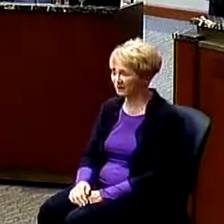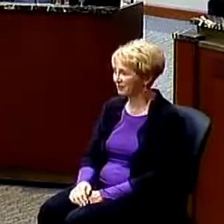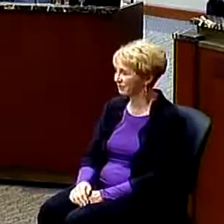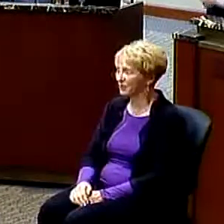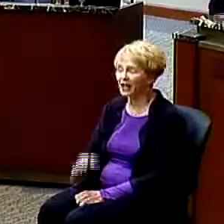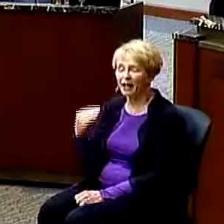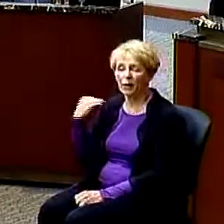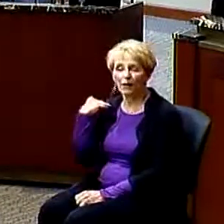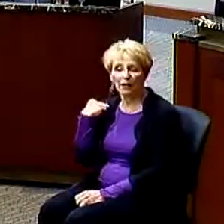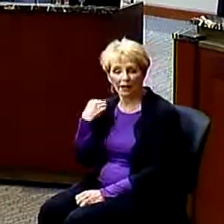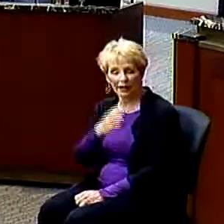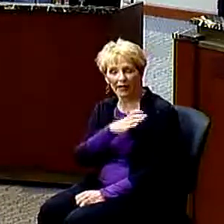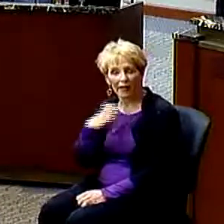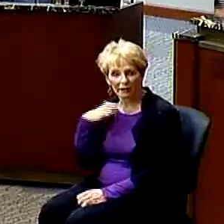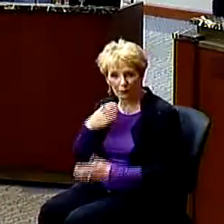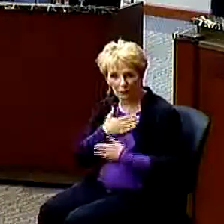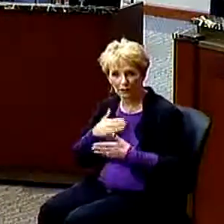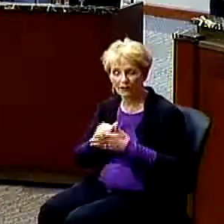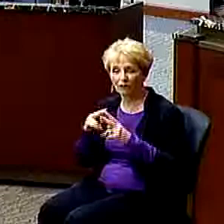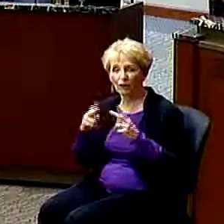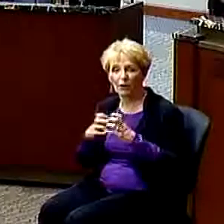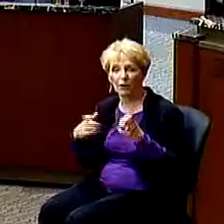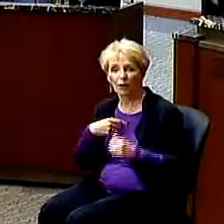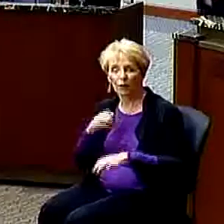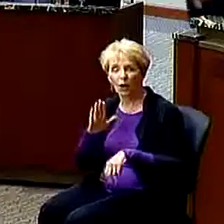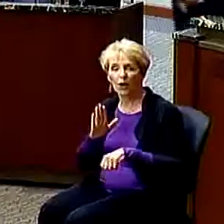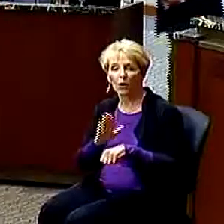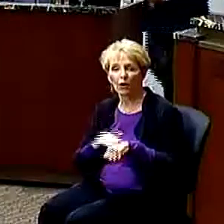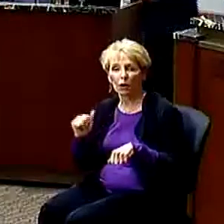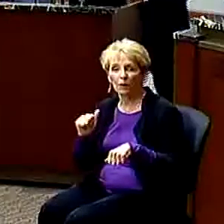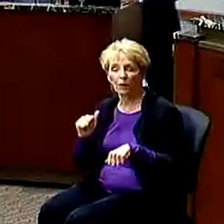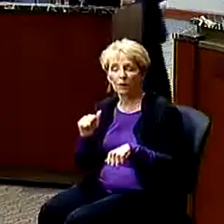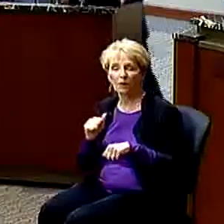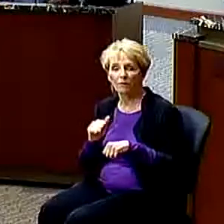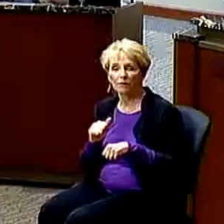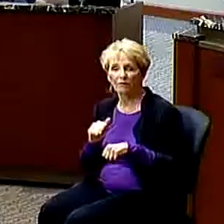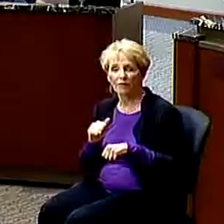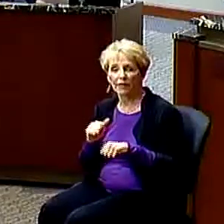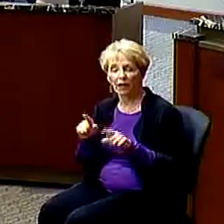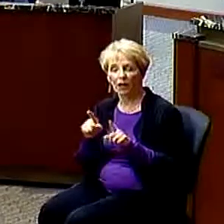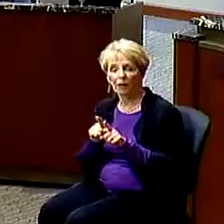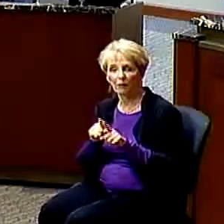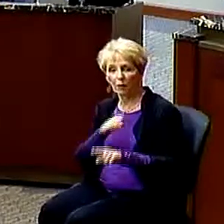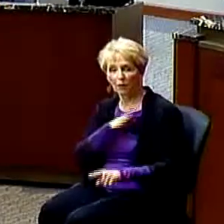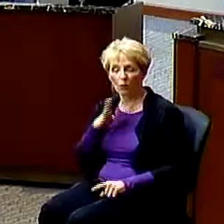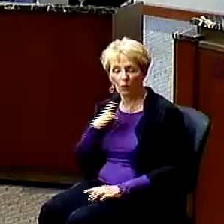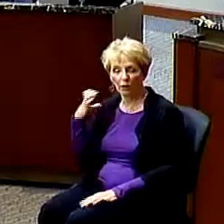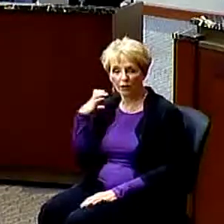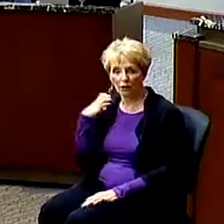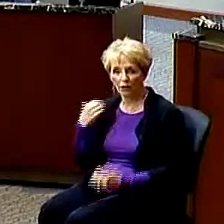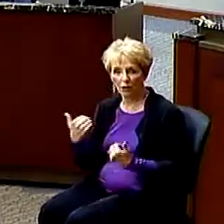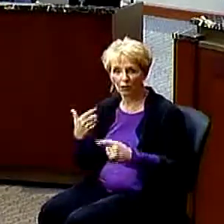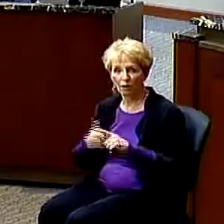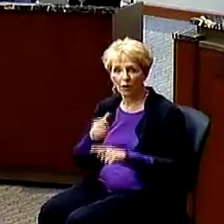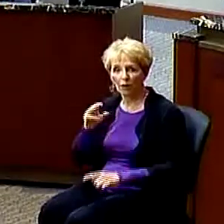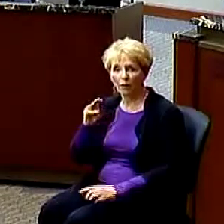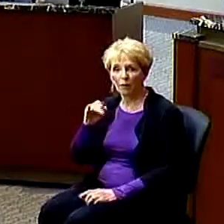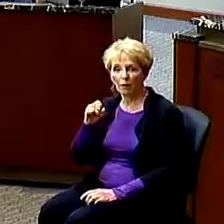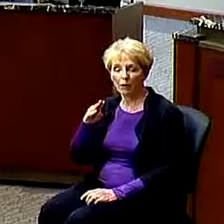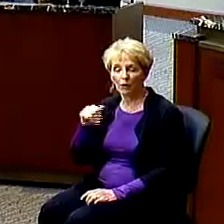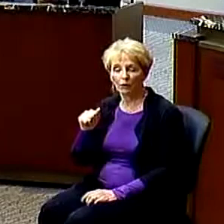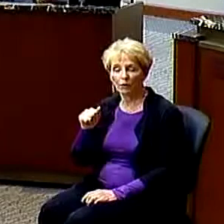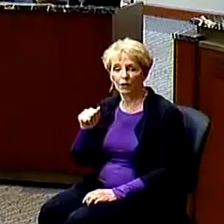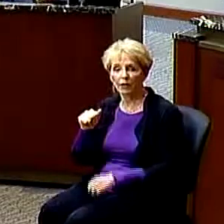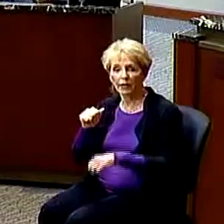talk 25, 30 minutes. Okay. Mayor, Council, we appreciate this very much. I'd like to call on, as Board Chairman currently for Mimosa Christian Counseling